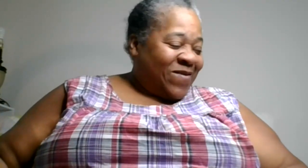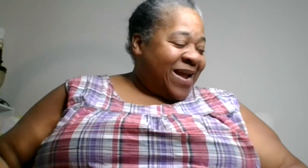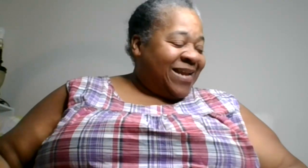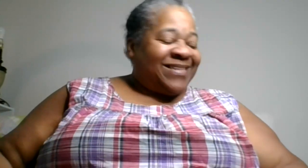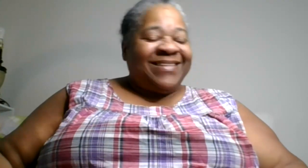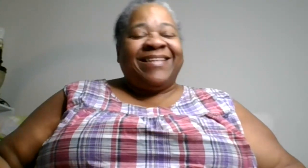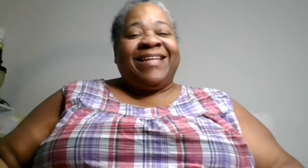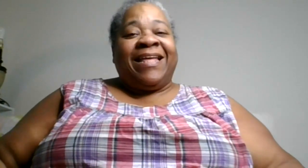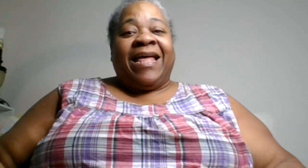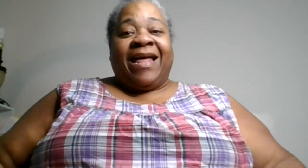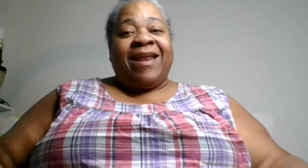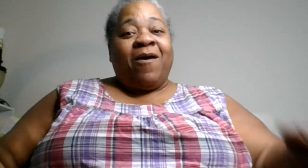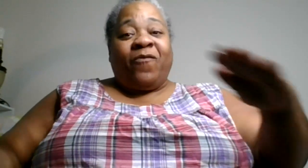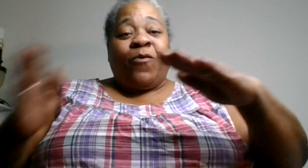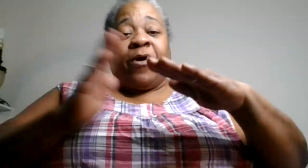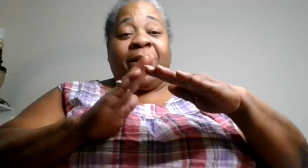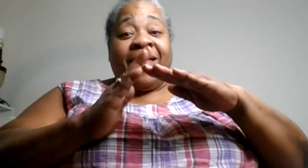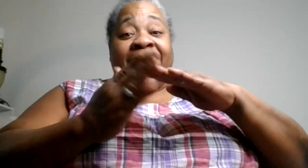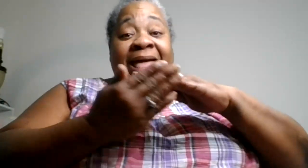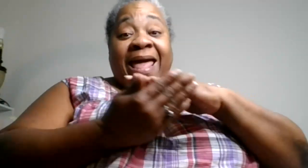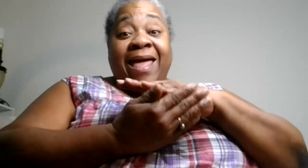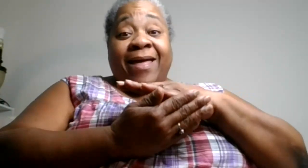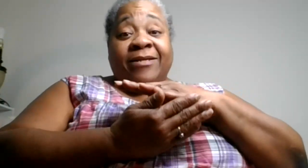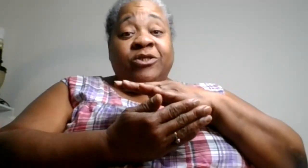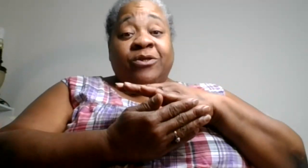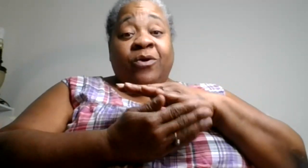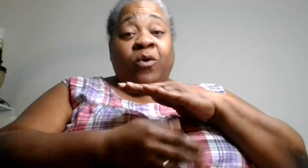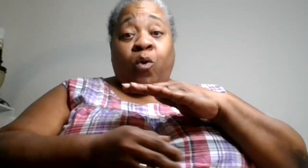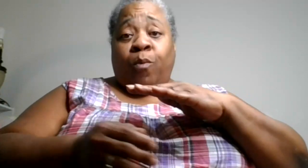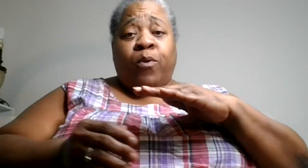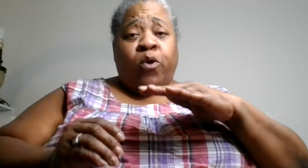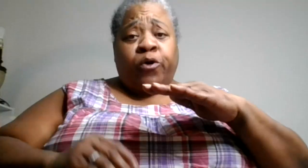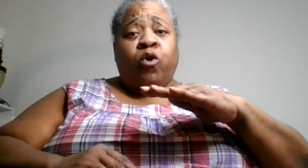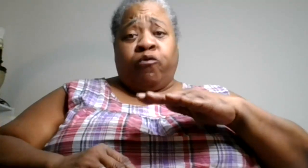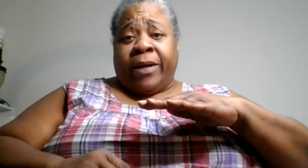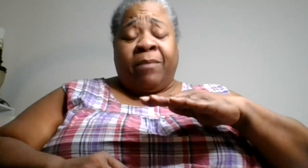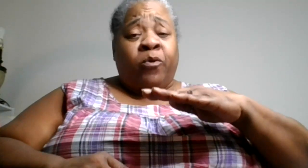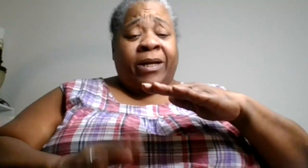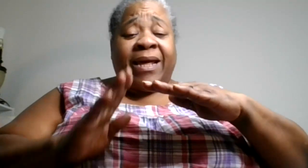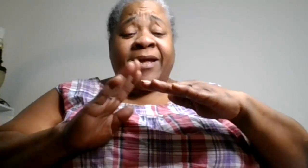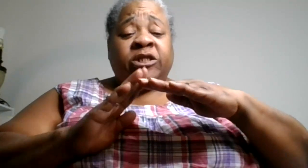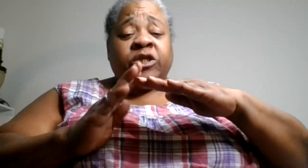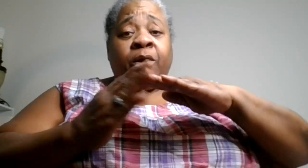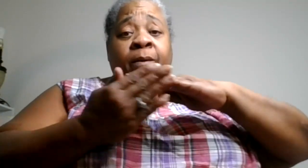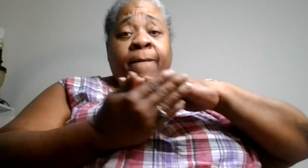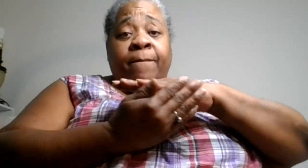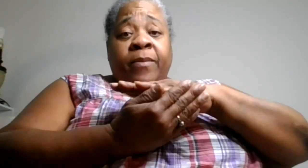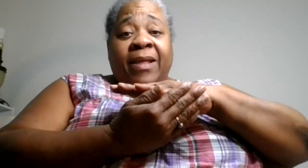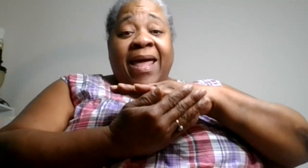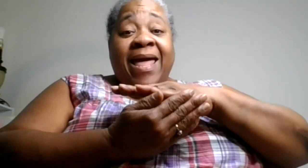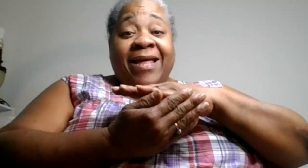right, and now for edge, or border, or rim, or ledge.